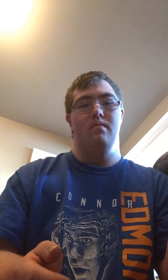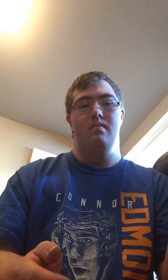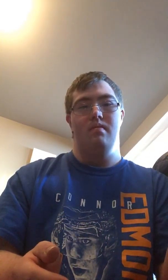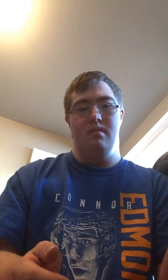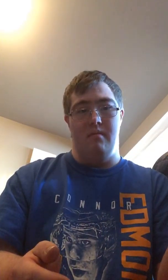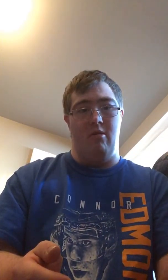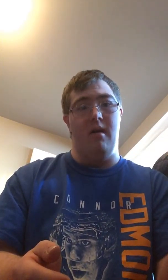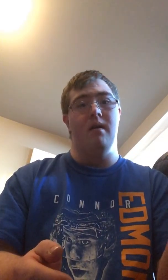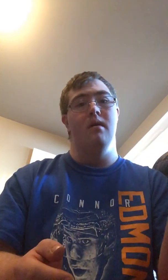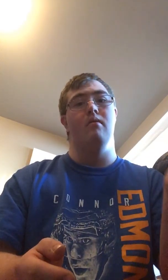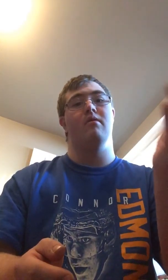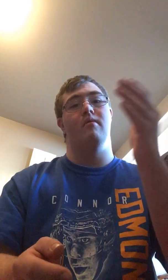blood, you also have a urine.